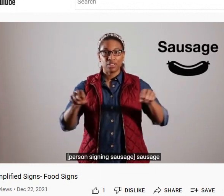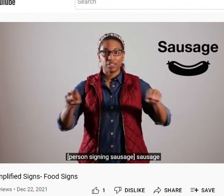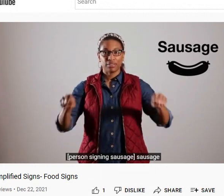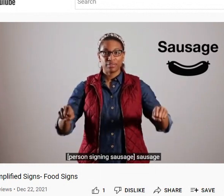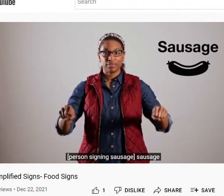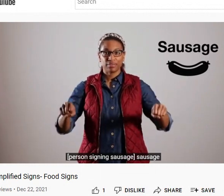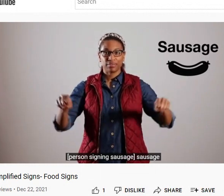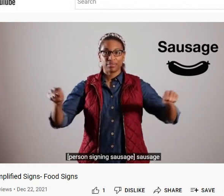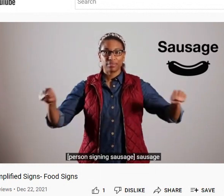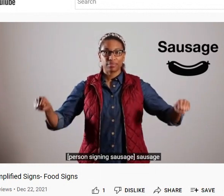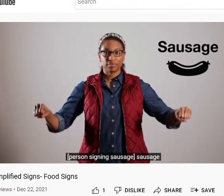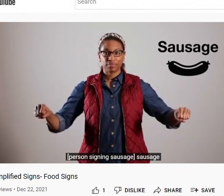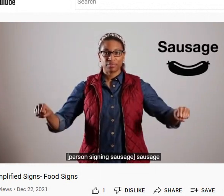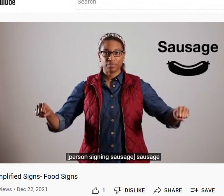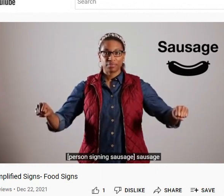sausage.